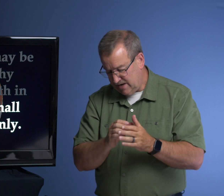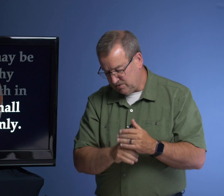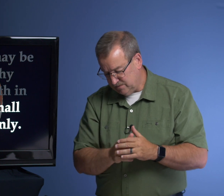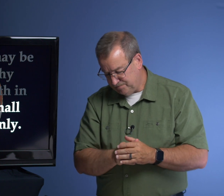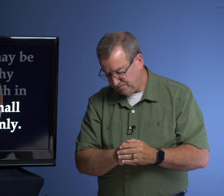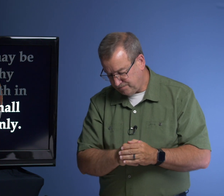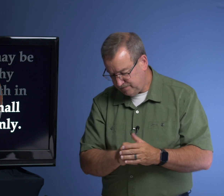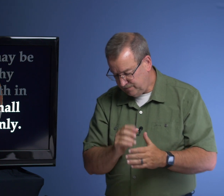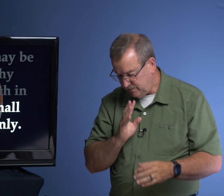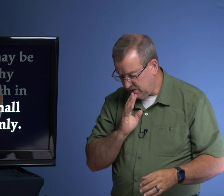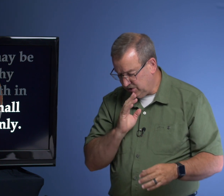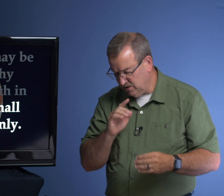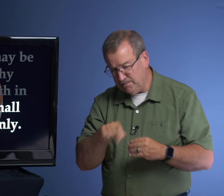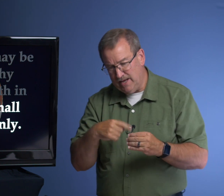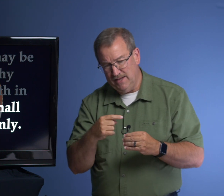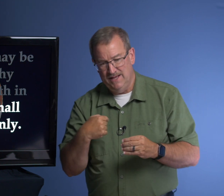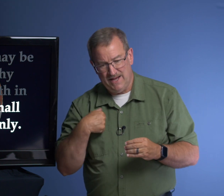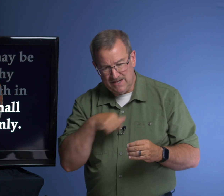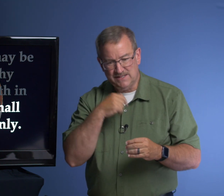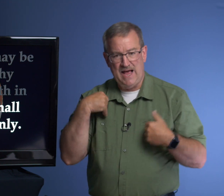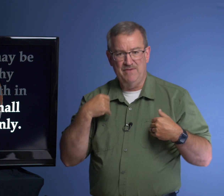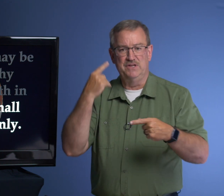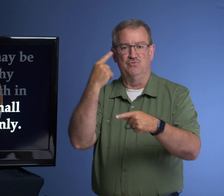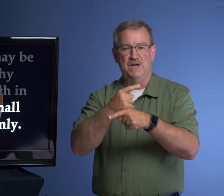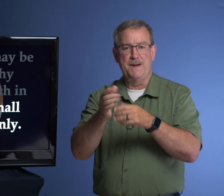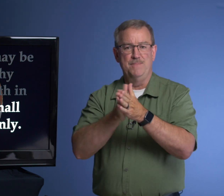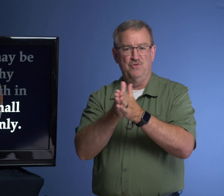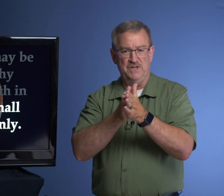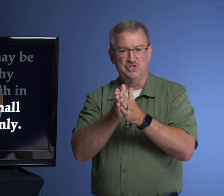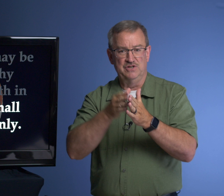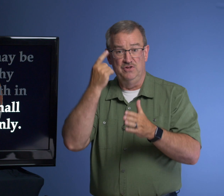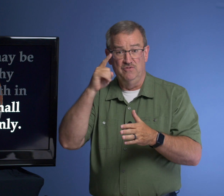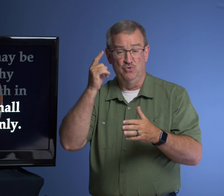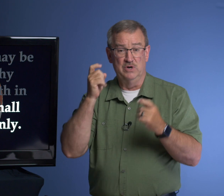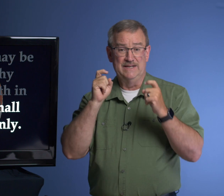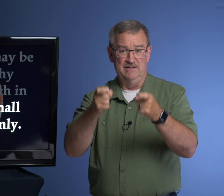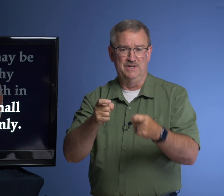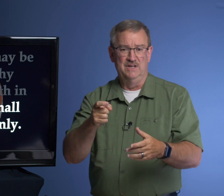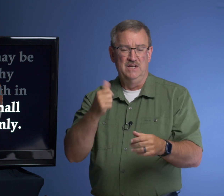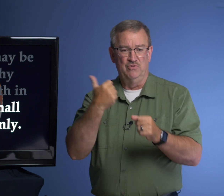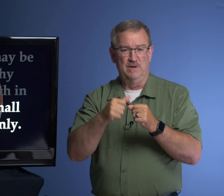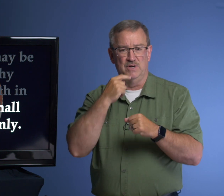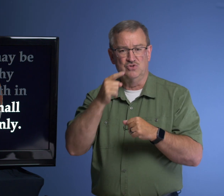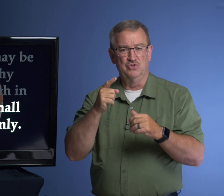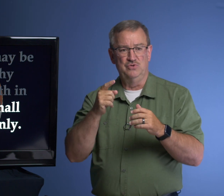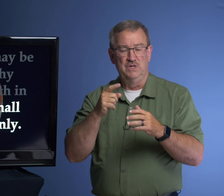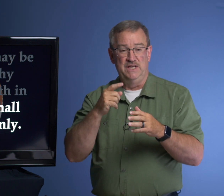in this chapter talk about us having the right motivation for giving. Remember, I told you he was